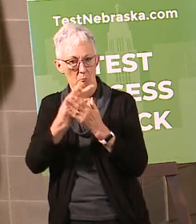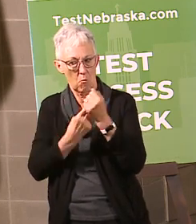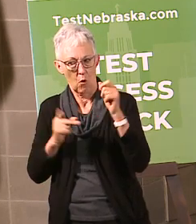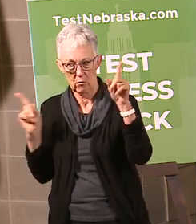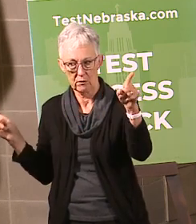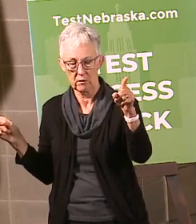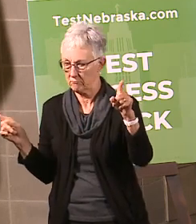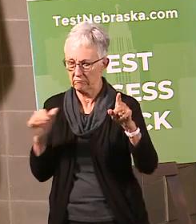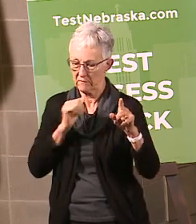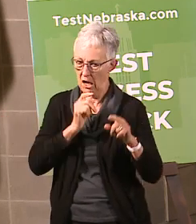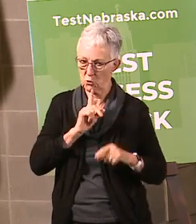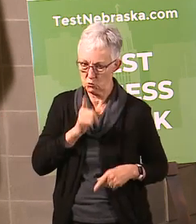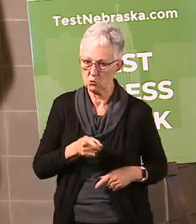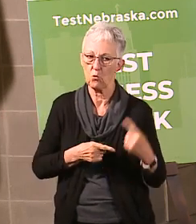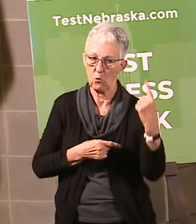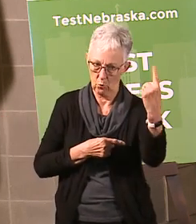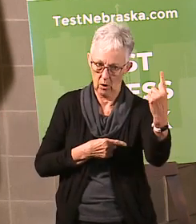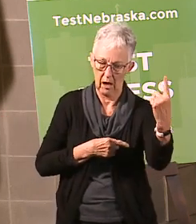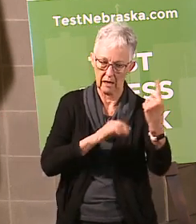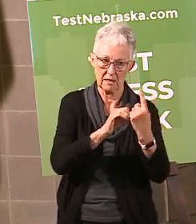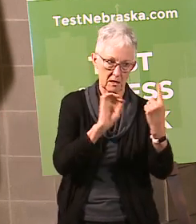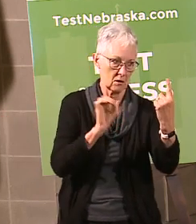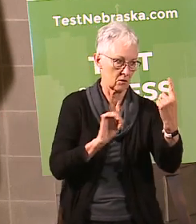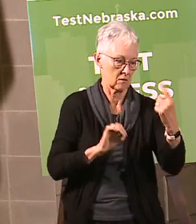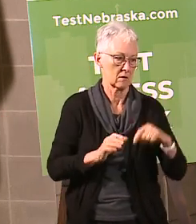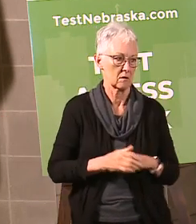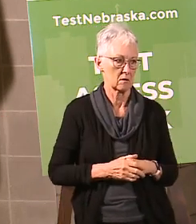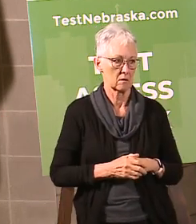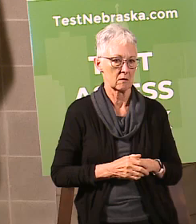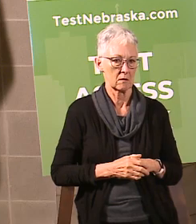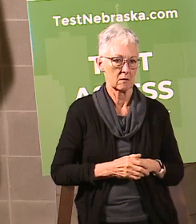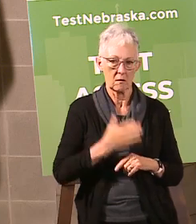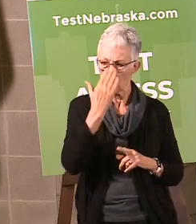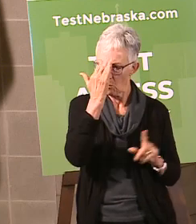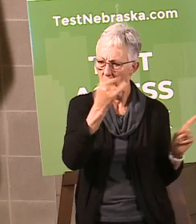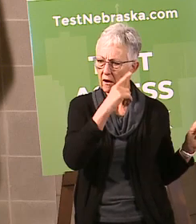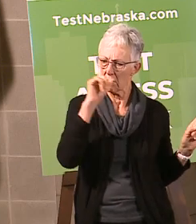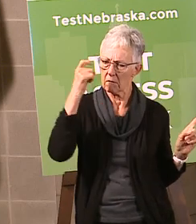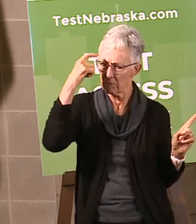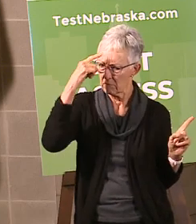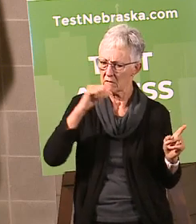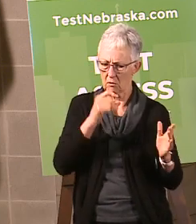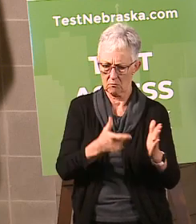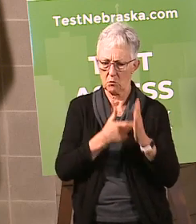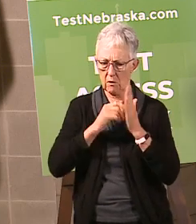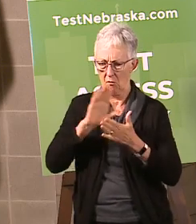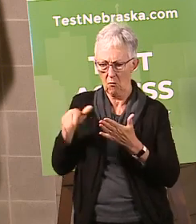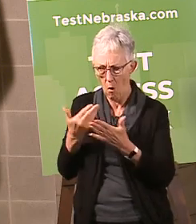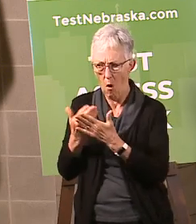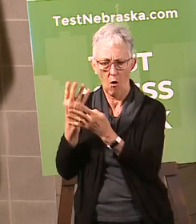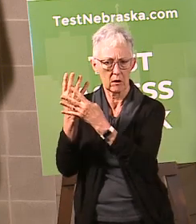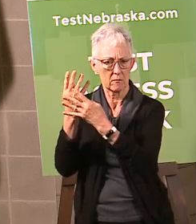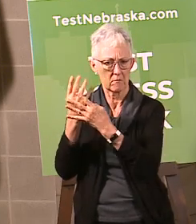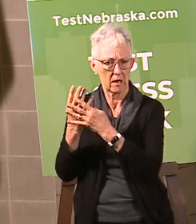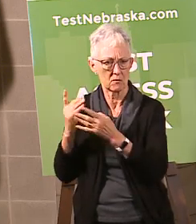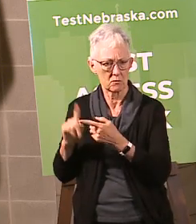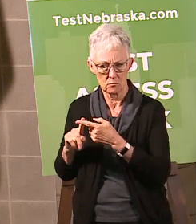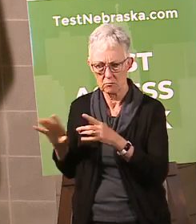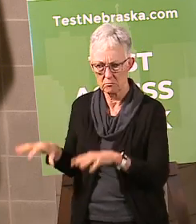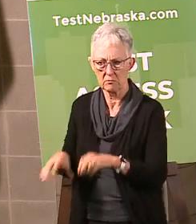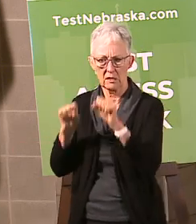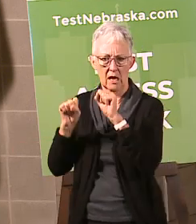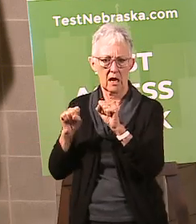Lincoln, why hasn't the governor mandated testing in all inmates in facilities where someone has been tested positive? Should the state of Nebraska be doing more to ensure inmates are